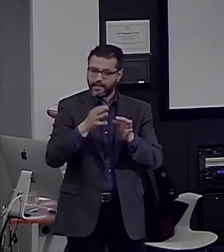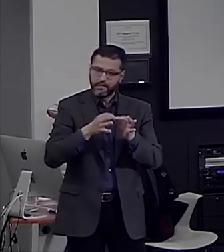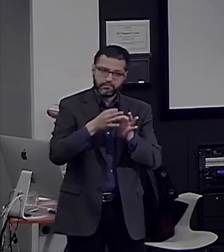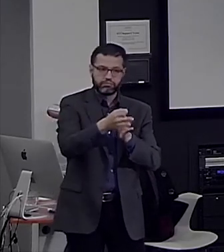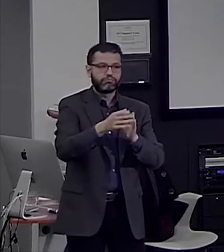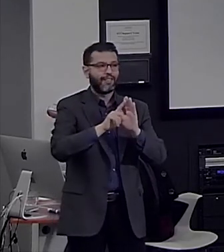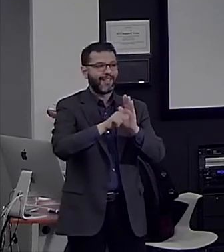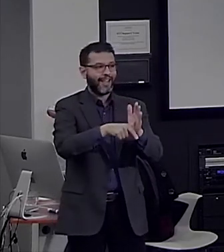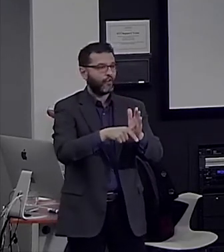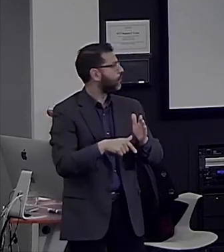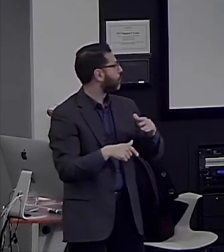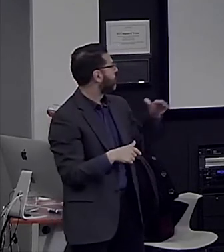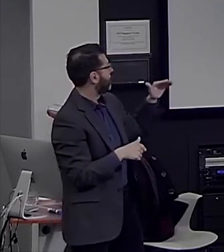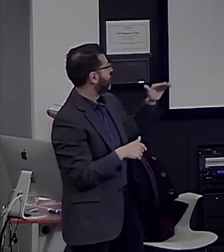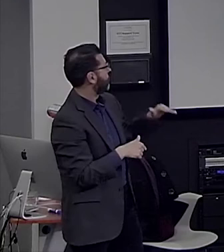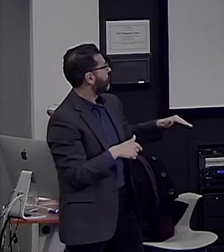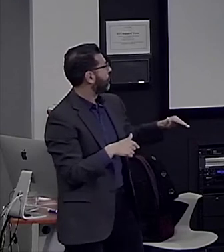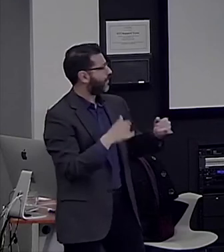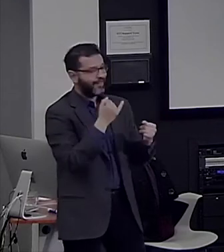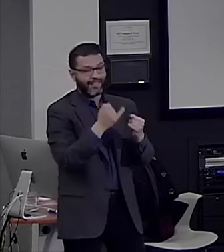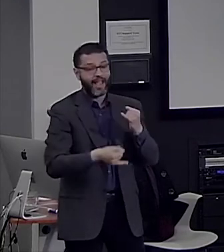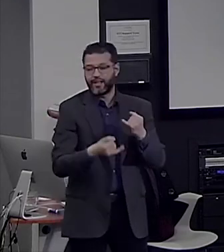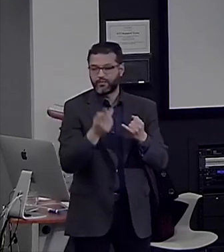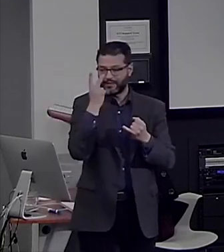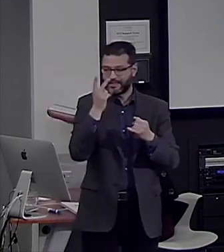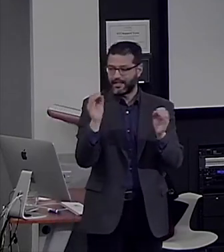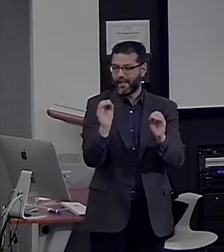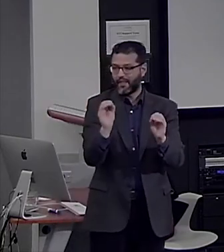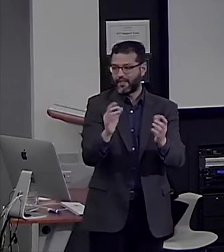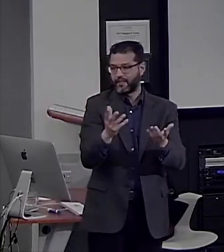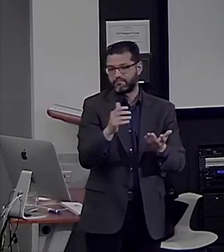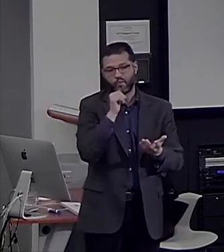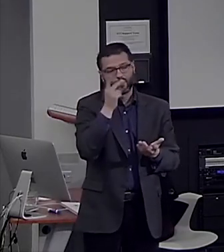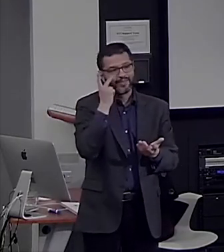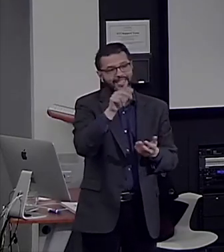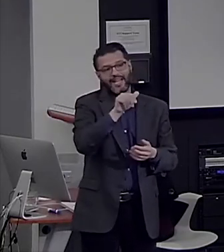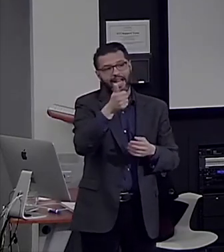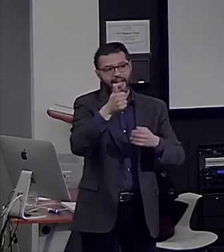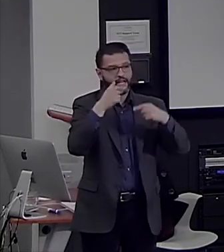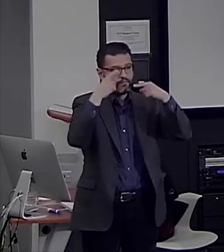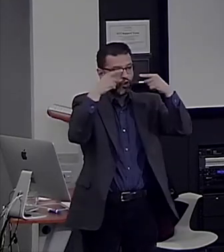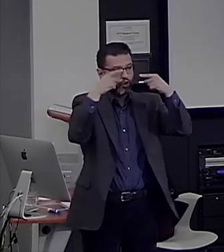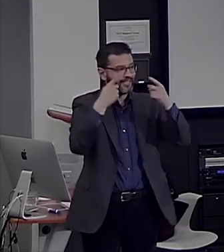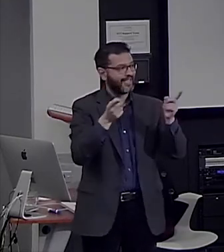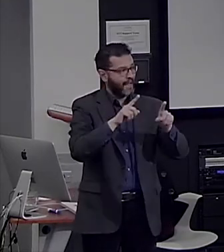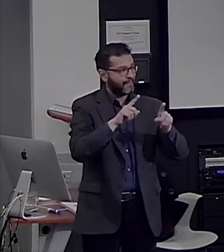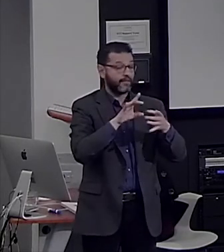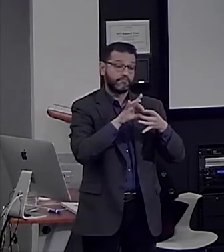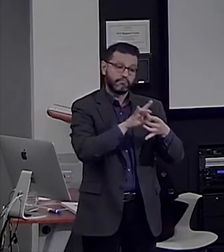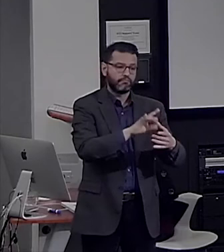are and here you don't see this in the naive controls they're still processing down here in early gamma